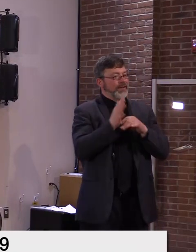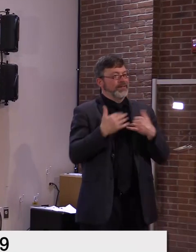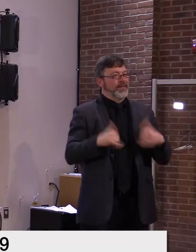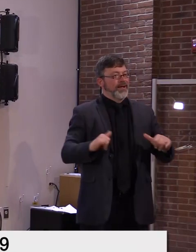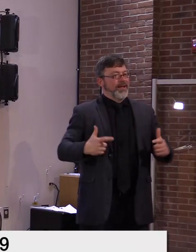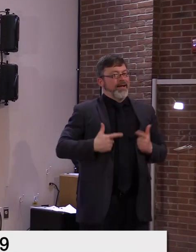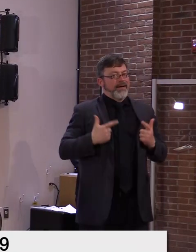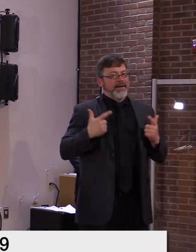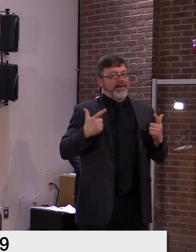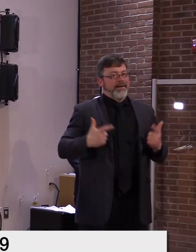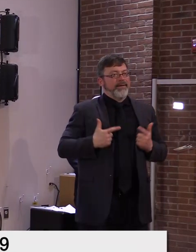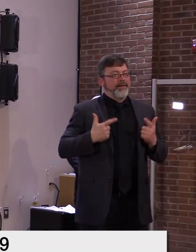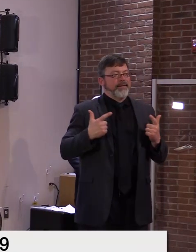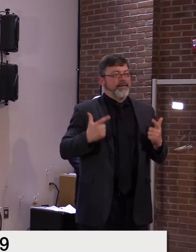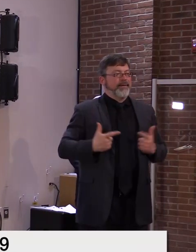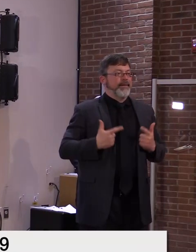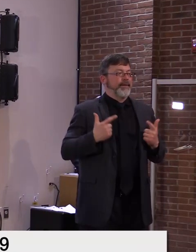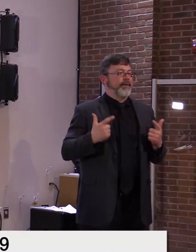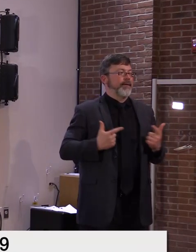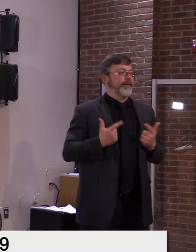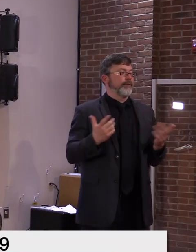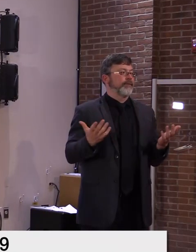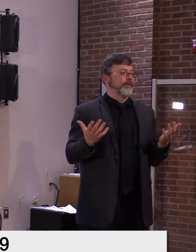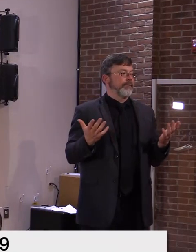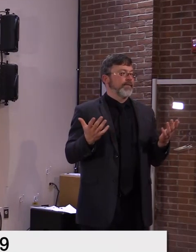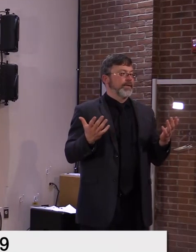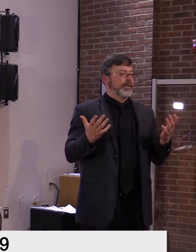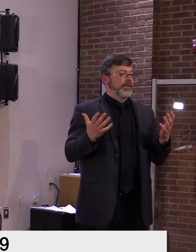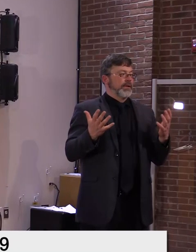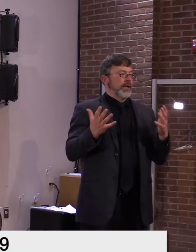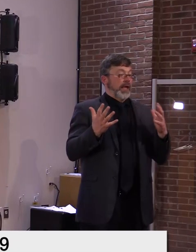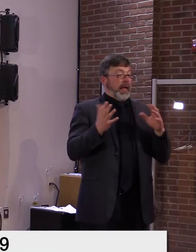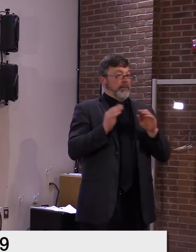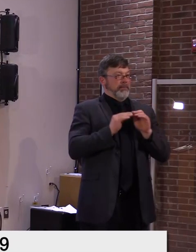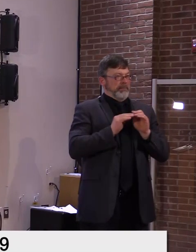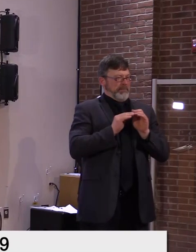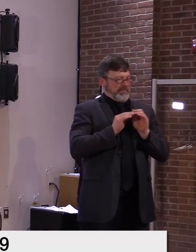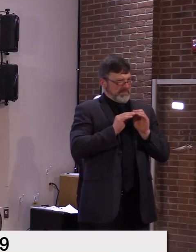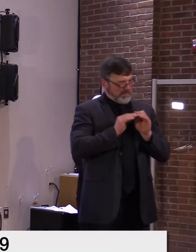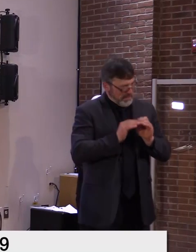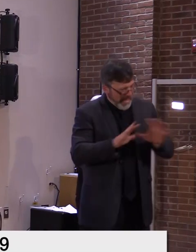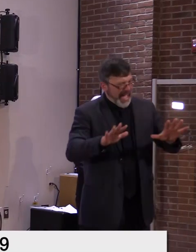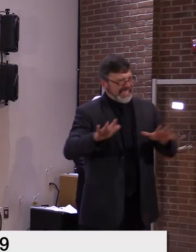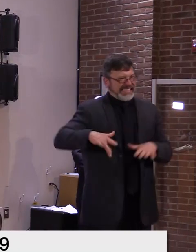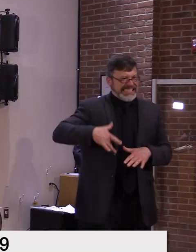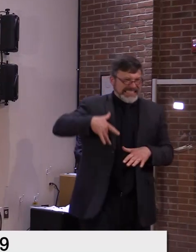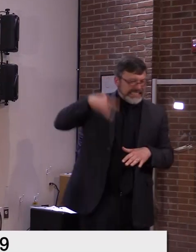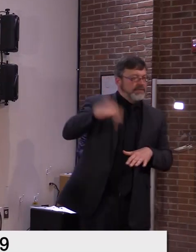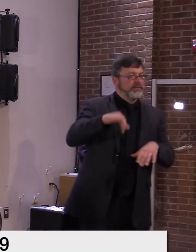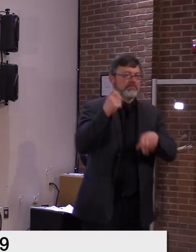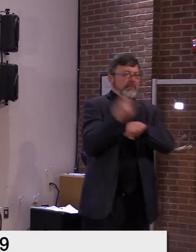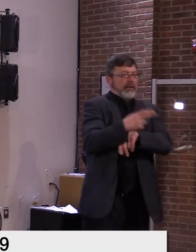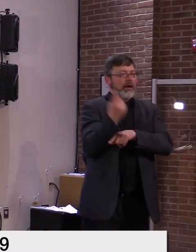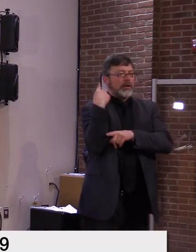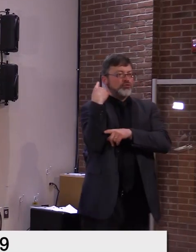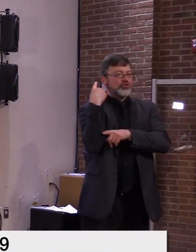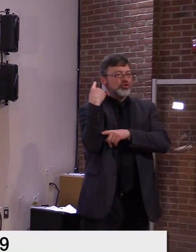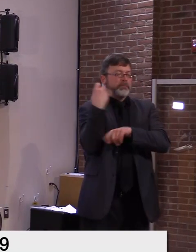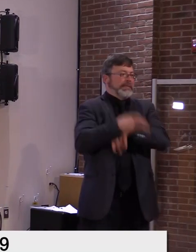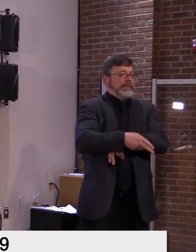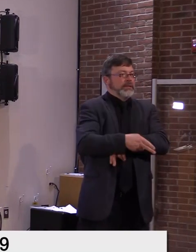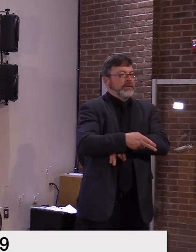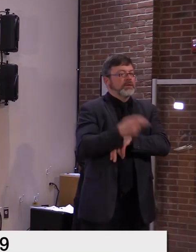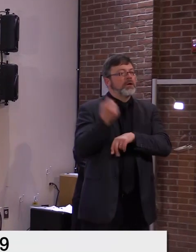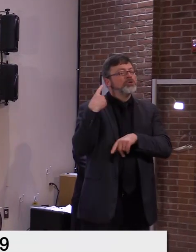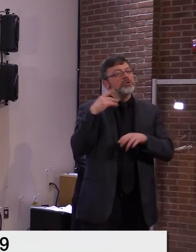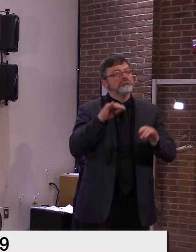Vermonters vaccinated. Masks on faces, 6-foot spaces, uncrowded places is more important than